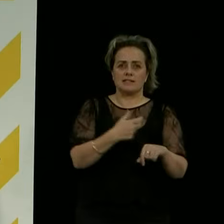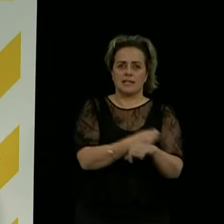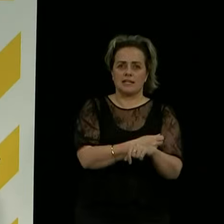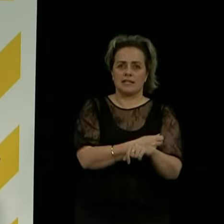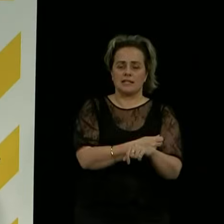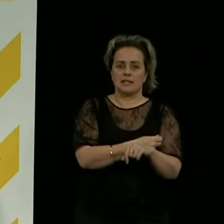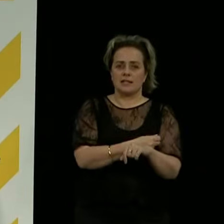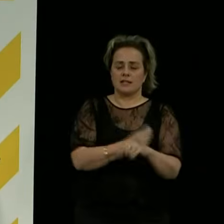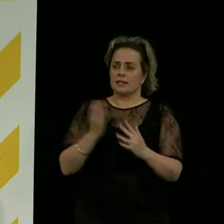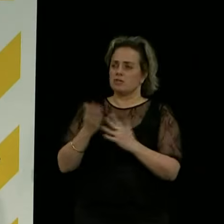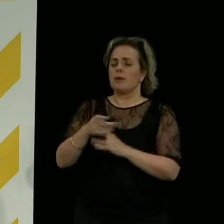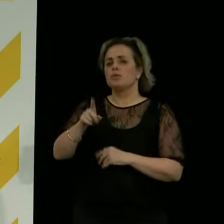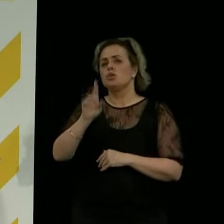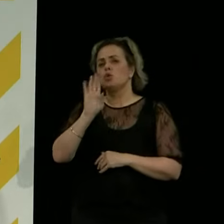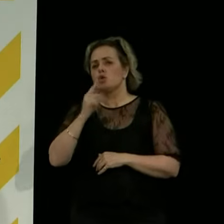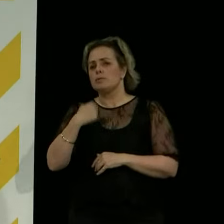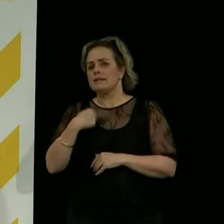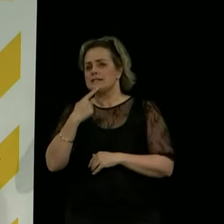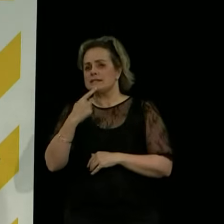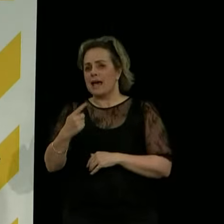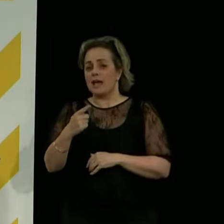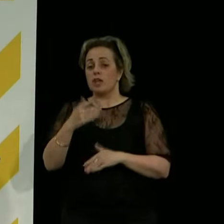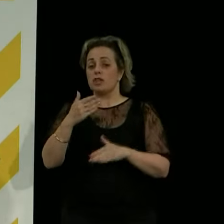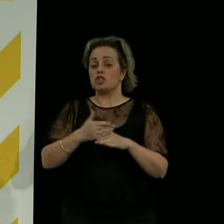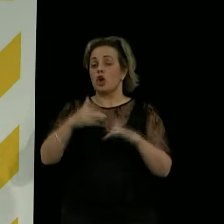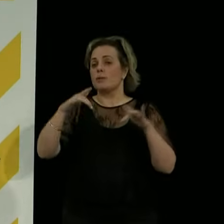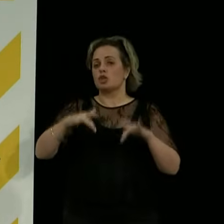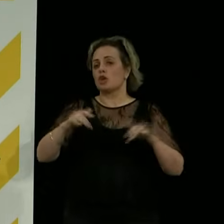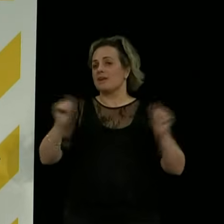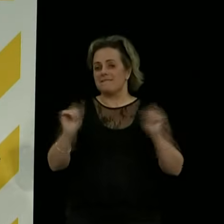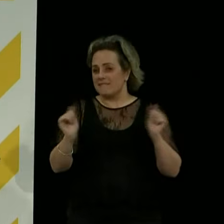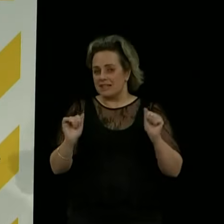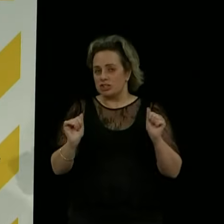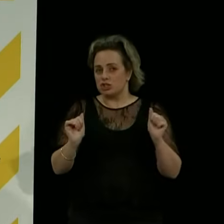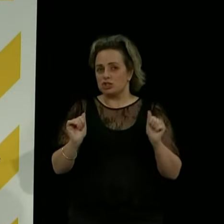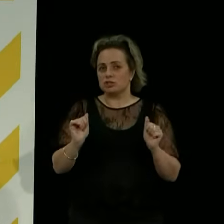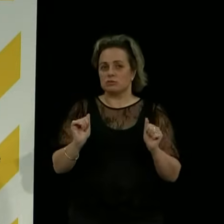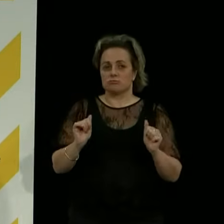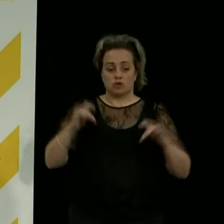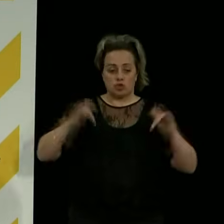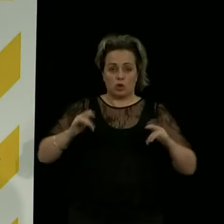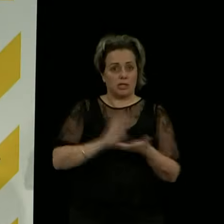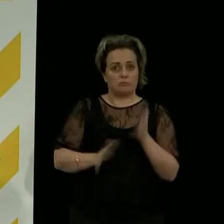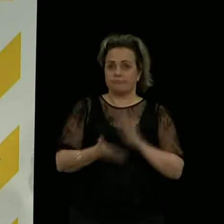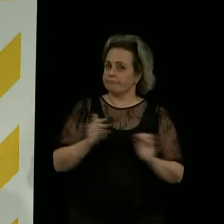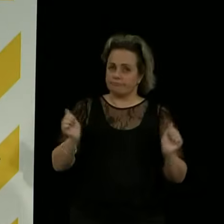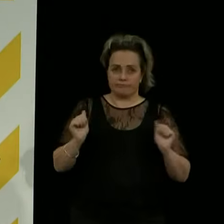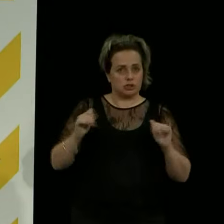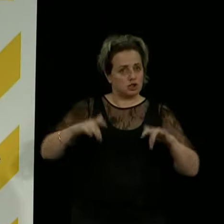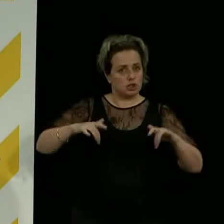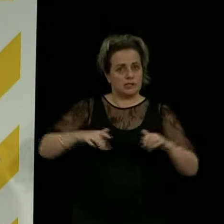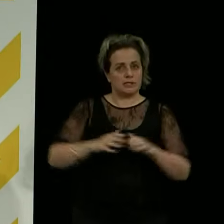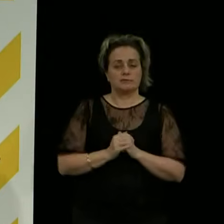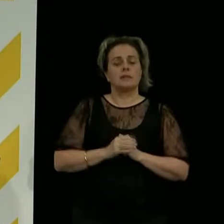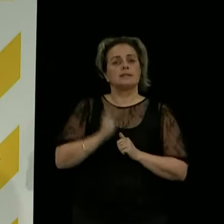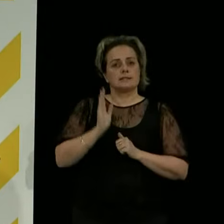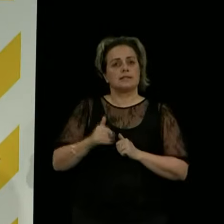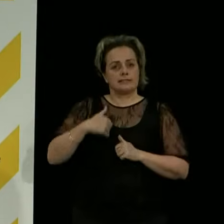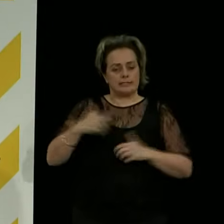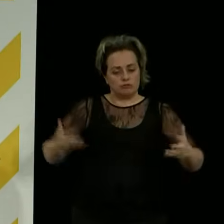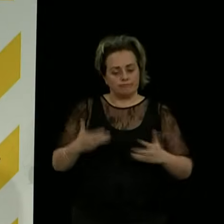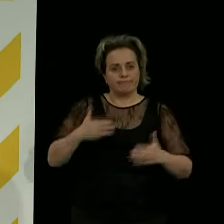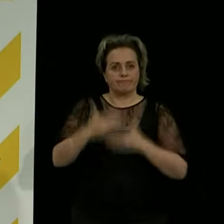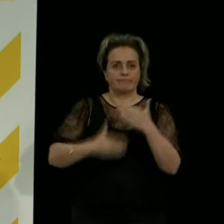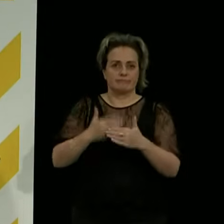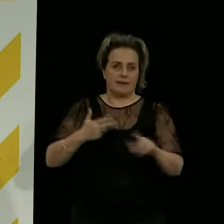say, straight after those numbers, the job is not done, because the job is not done. Prime Minister, you've obviously